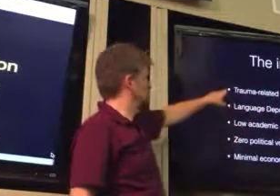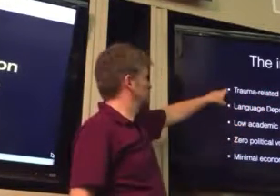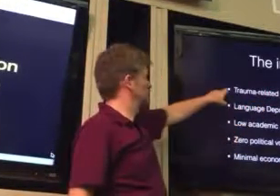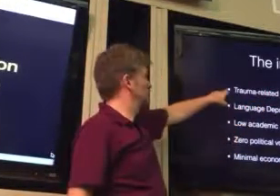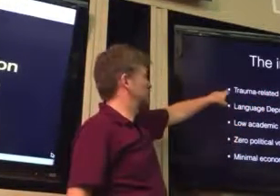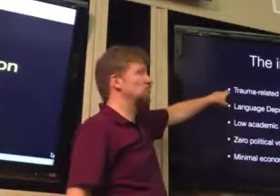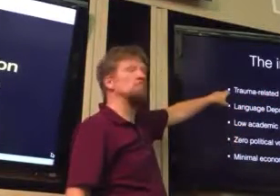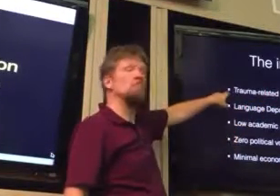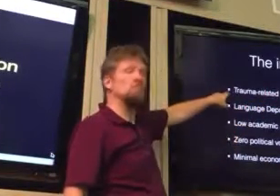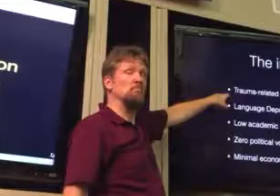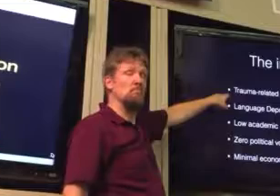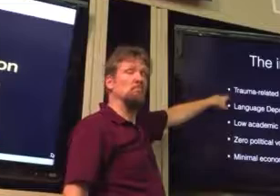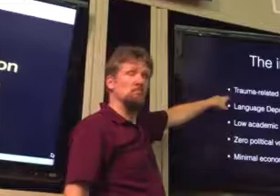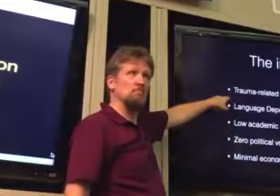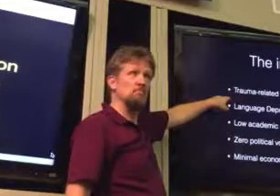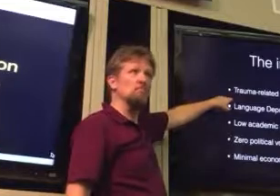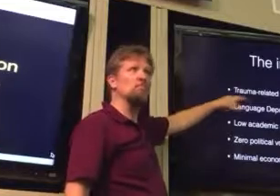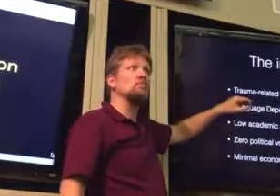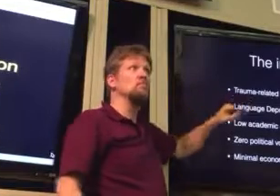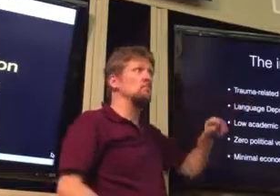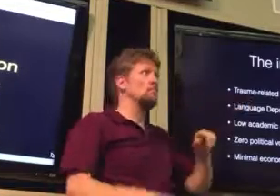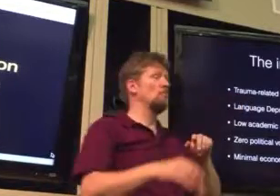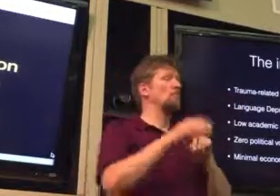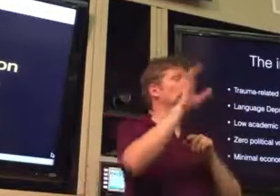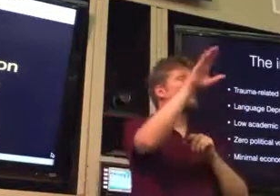If you look at the first bullet point here,